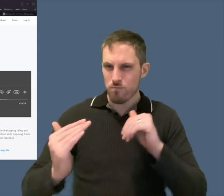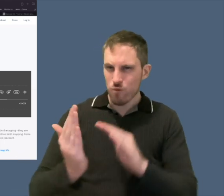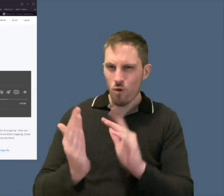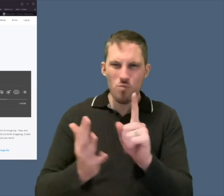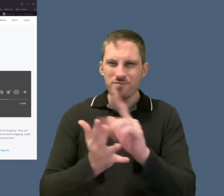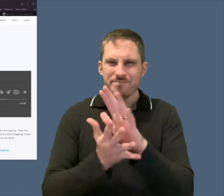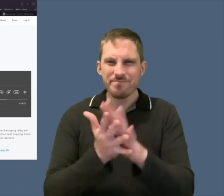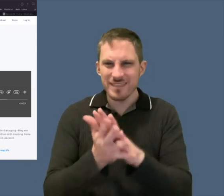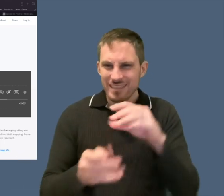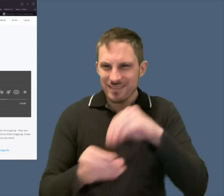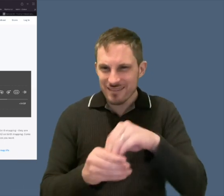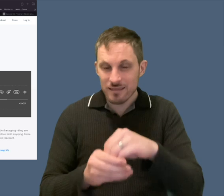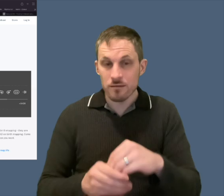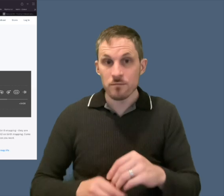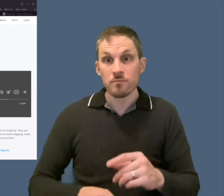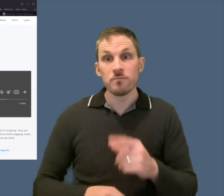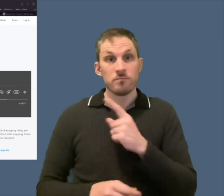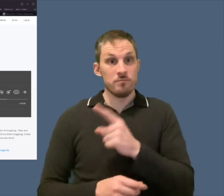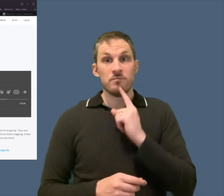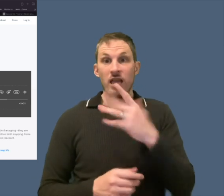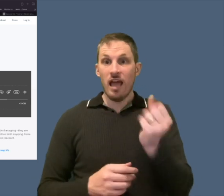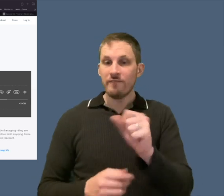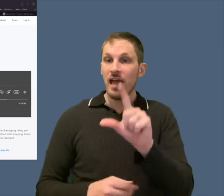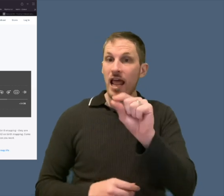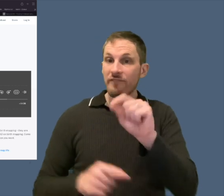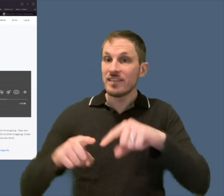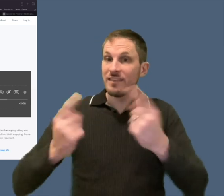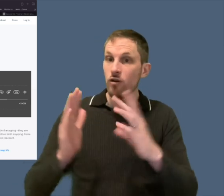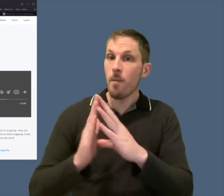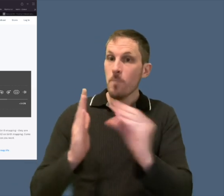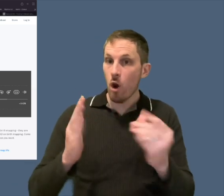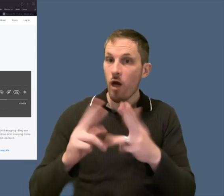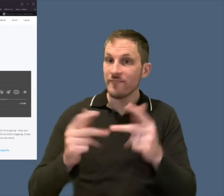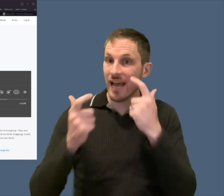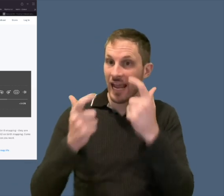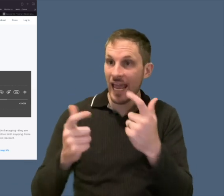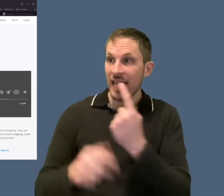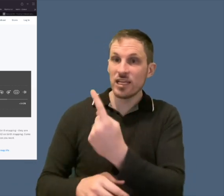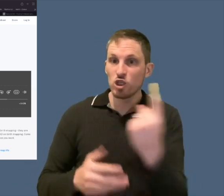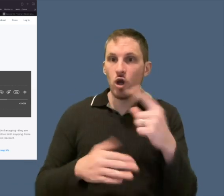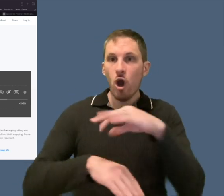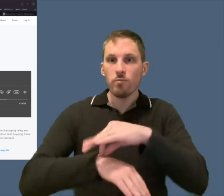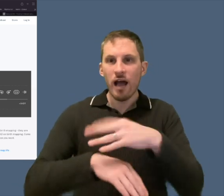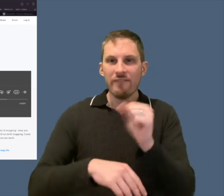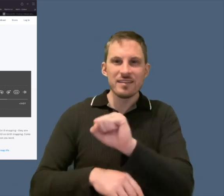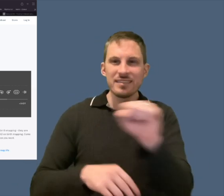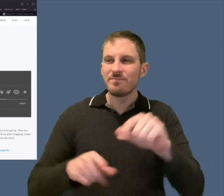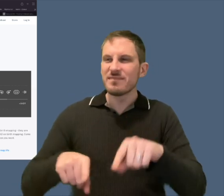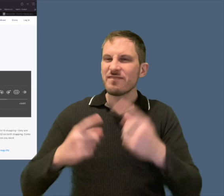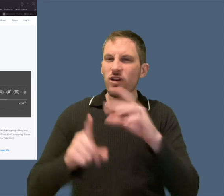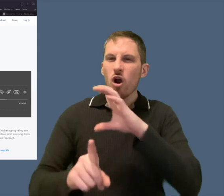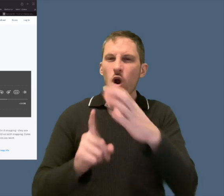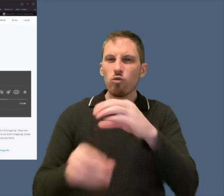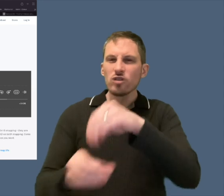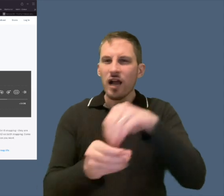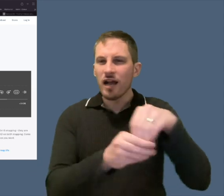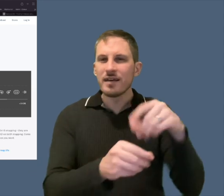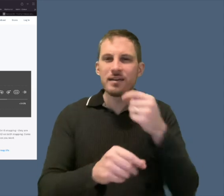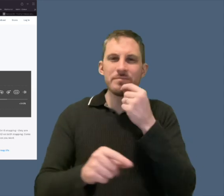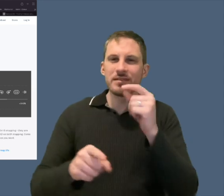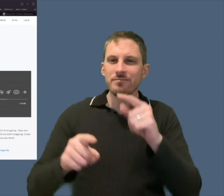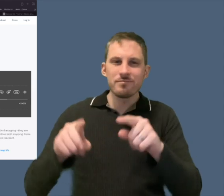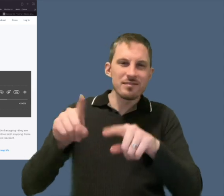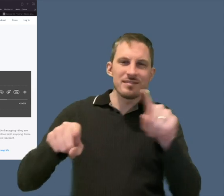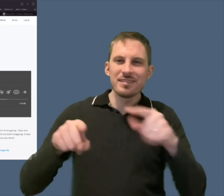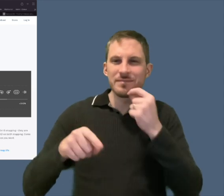that? So within those 11 models, each hospital will have a different culture in it, slightly different way of